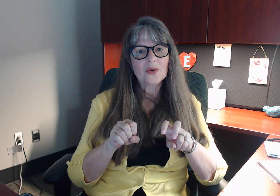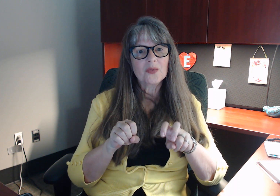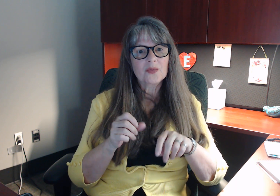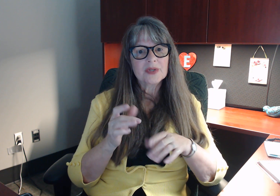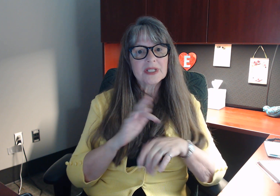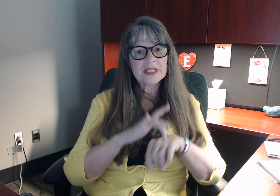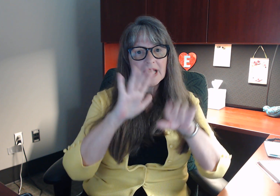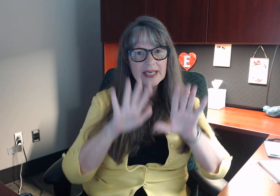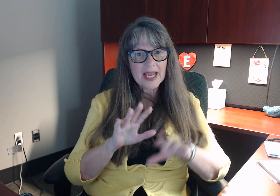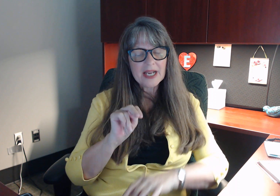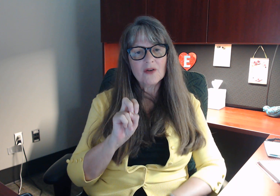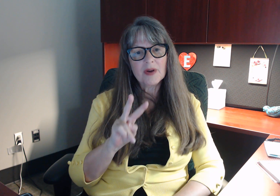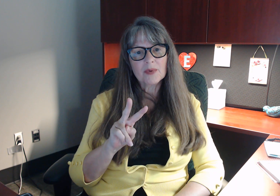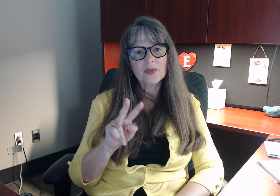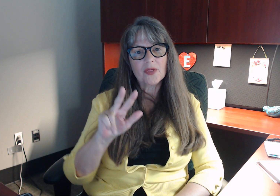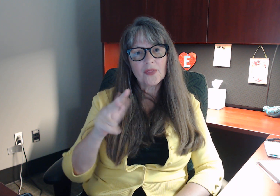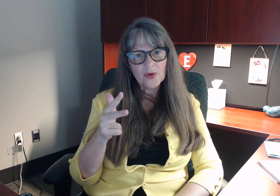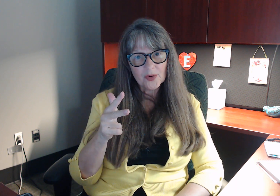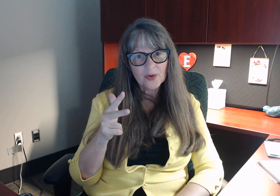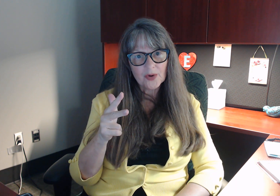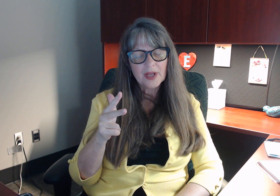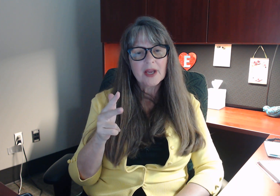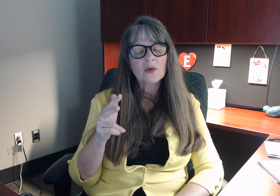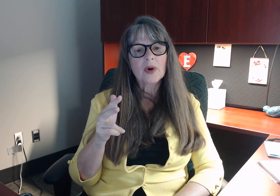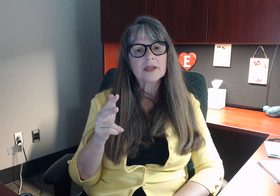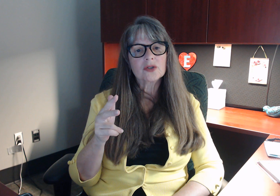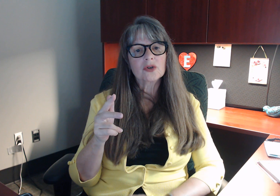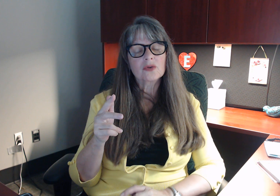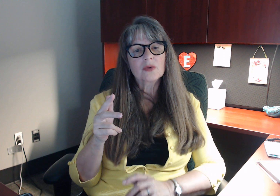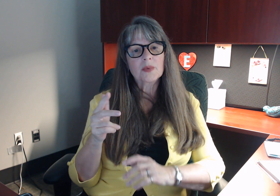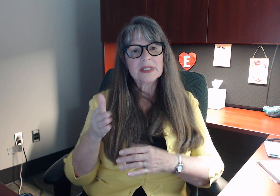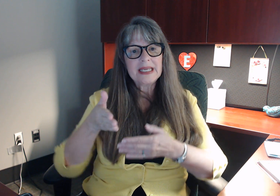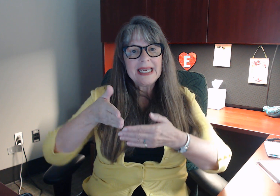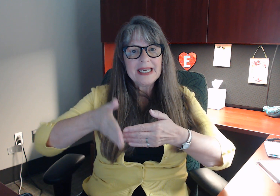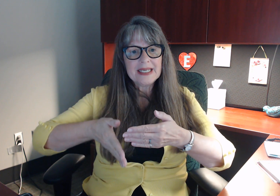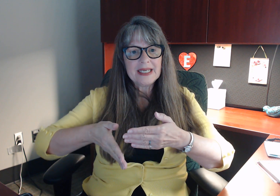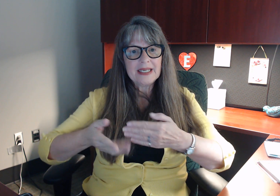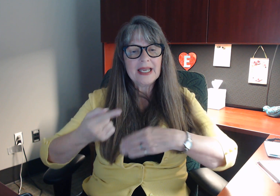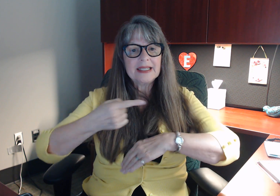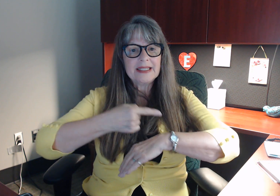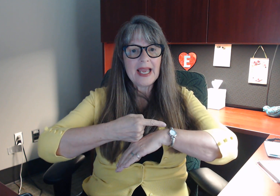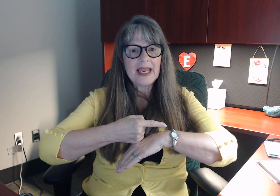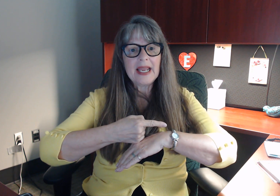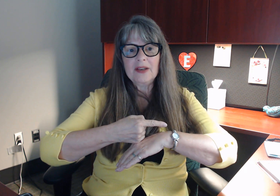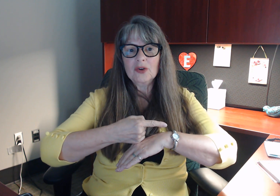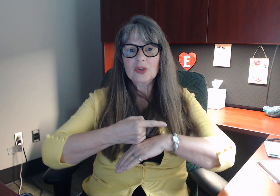So Sunday, November the 3rd, was ending day, and you can do it